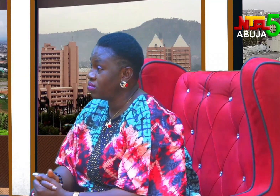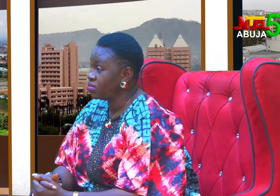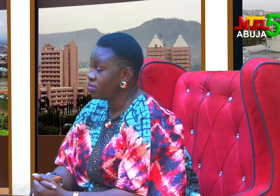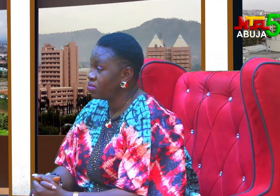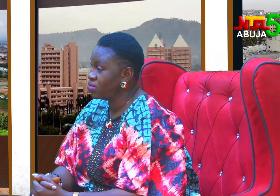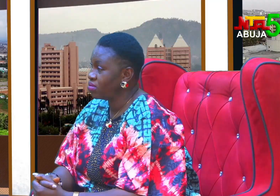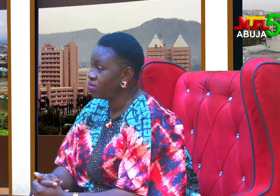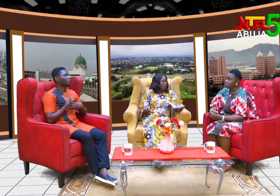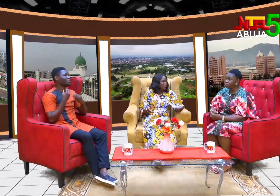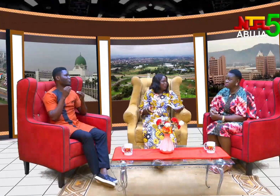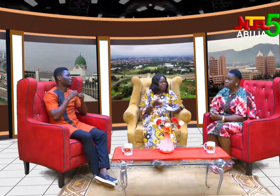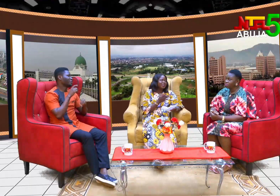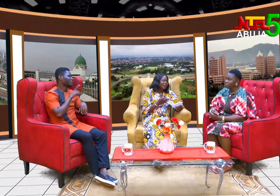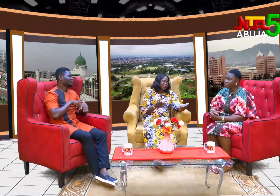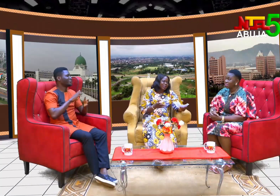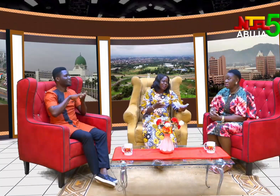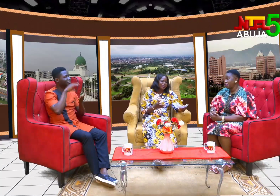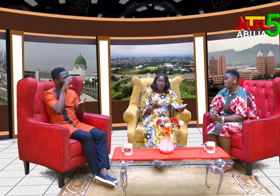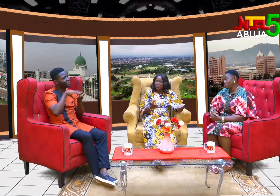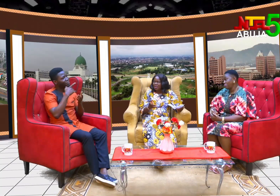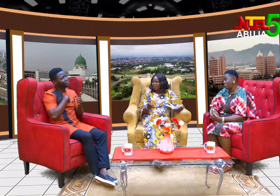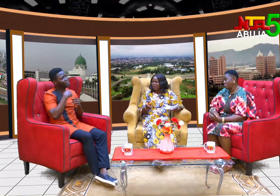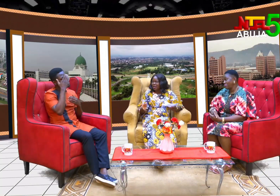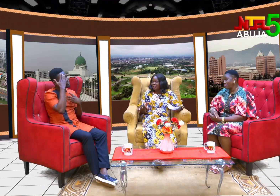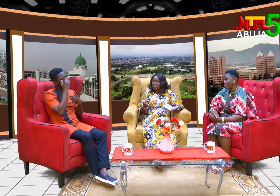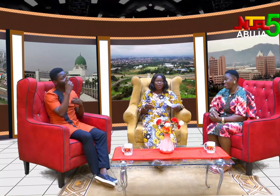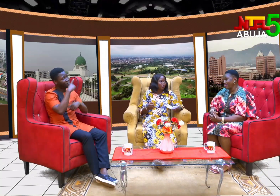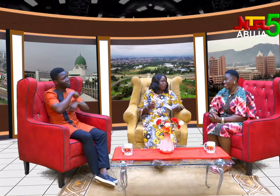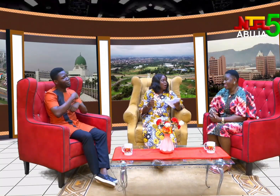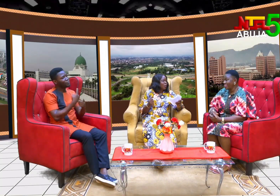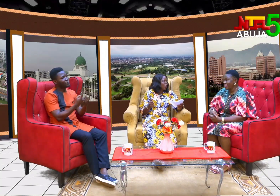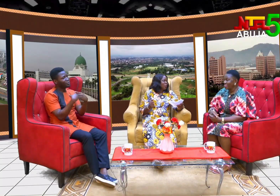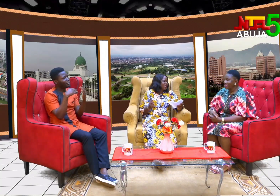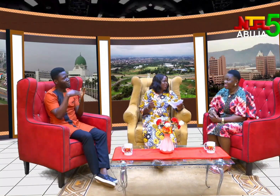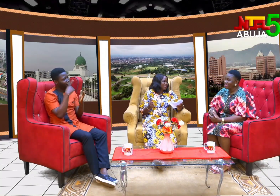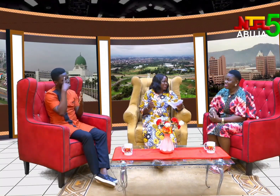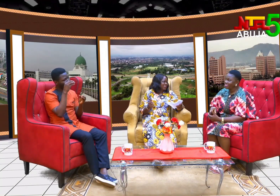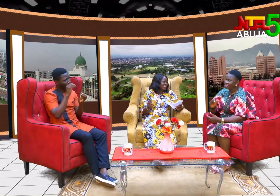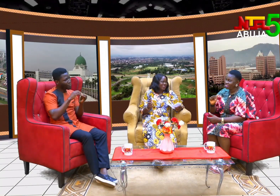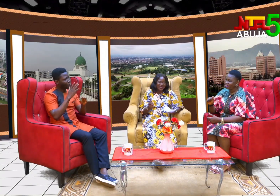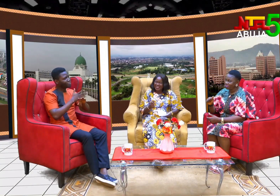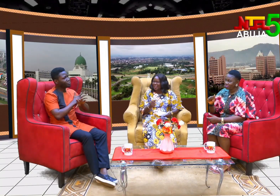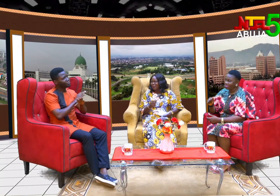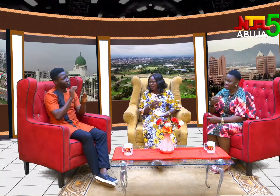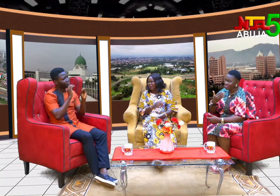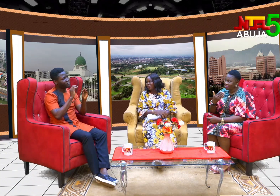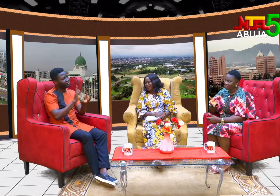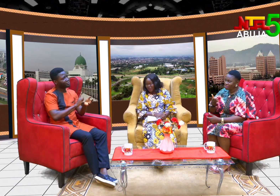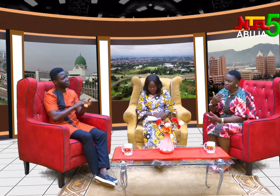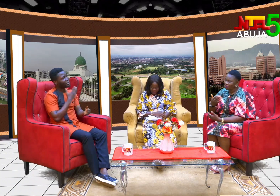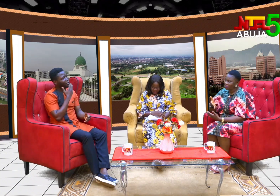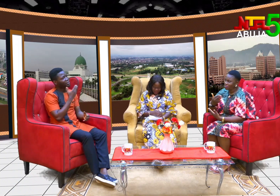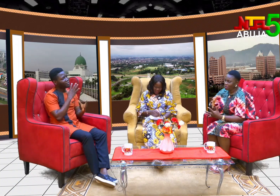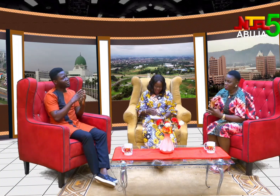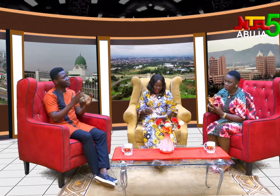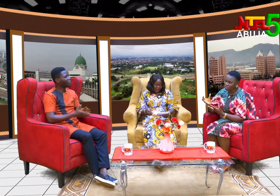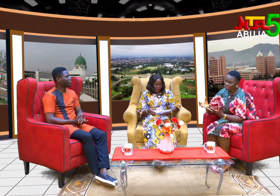to learn, but I know one day we'll let you come again to actually give us proper lessons. Thank you for coming on. Good morning, Abuja. We've